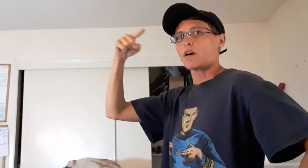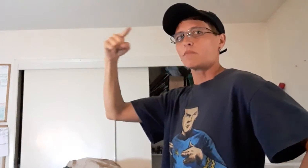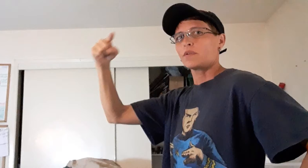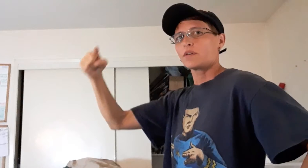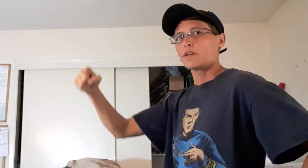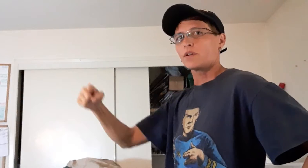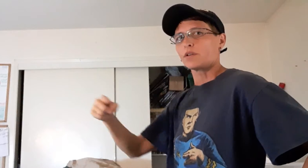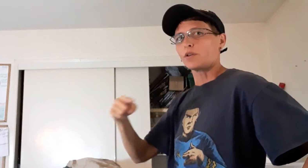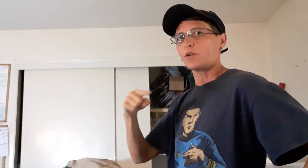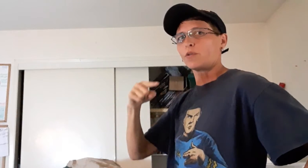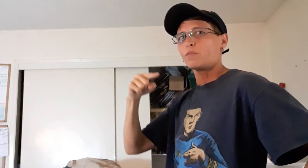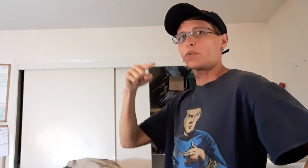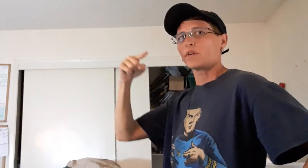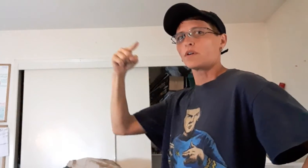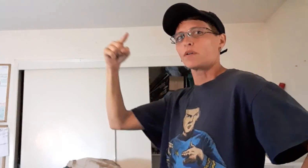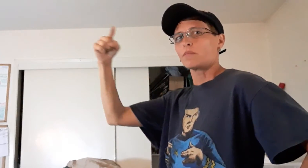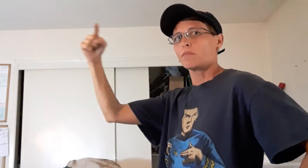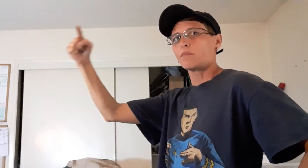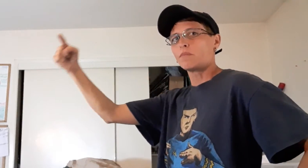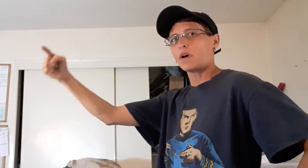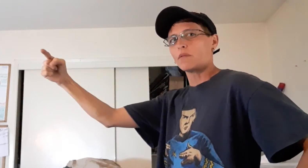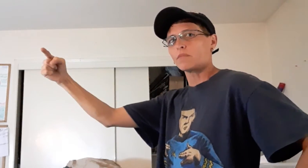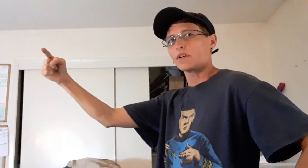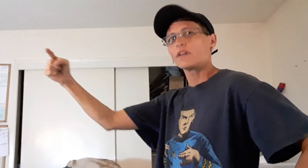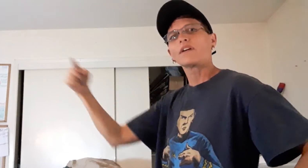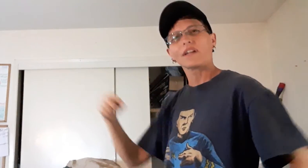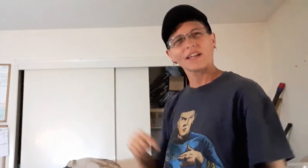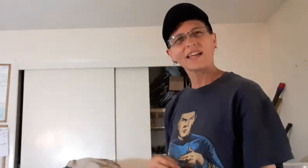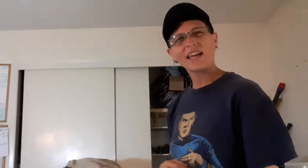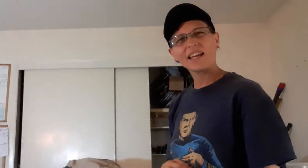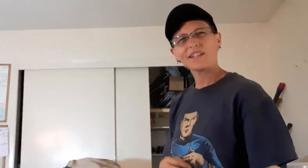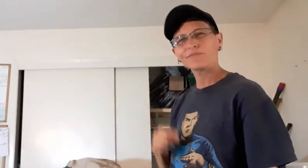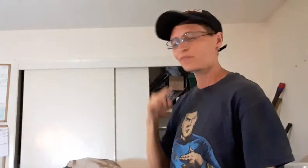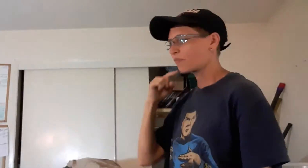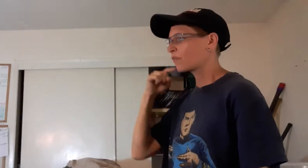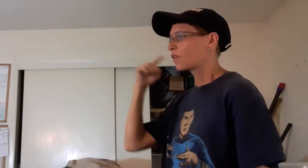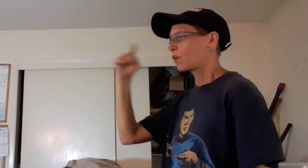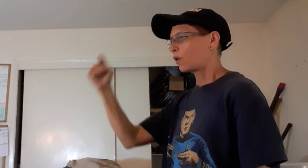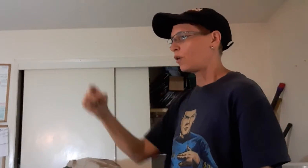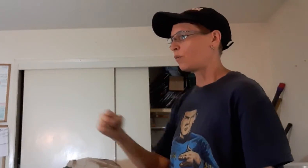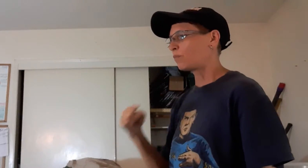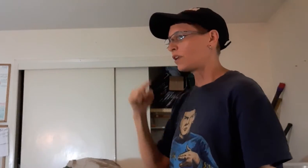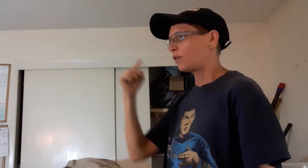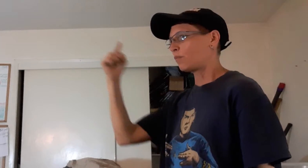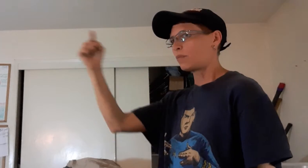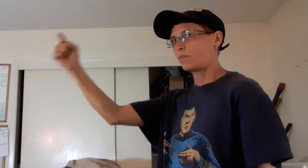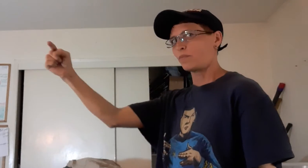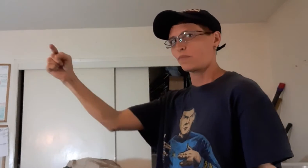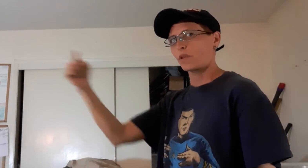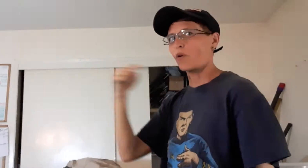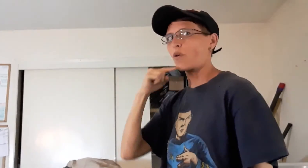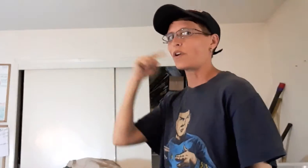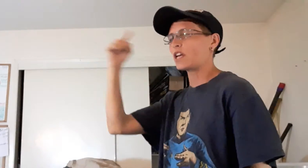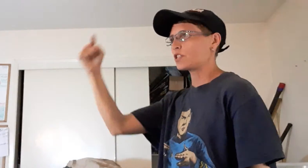Bump, loop, bump. Get it? Loop-de-loop. Oration.